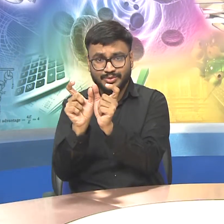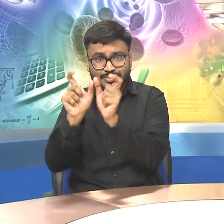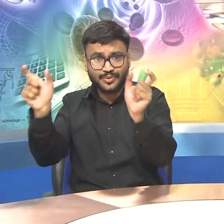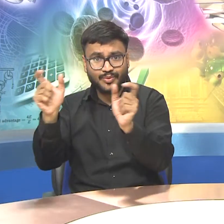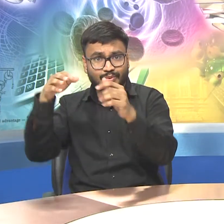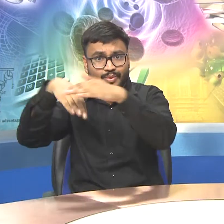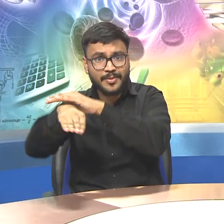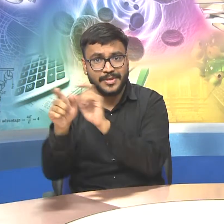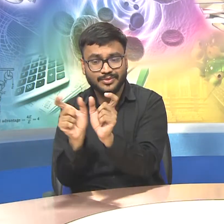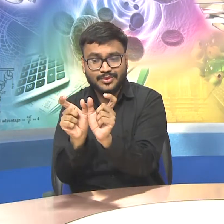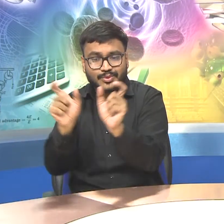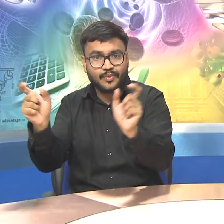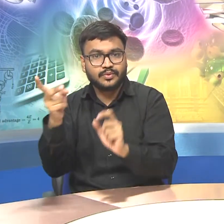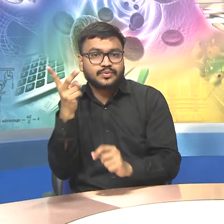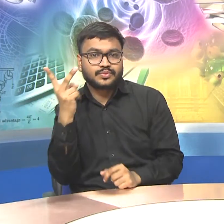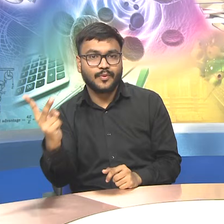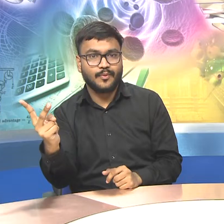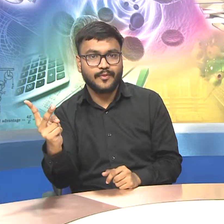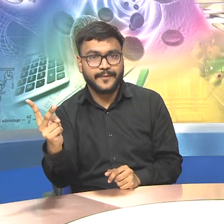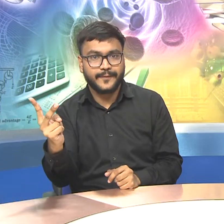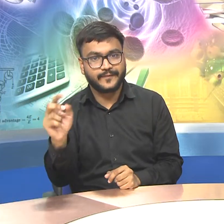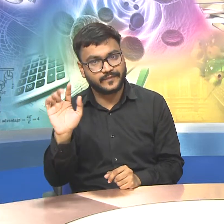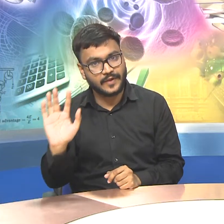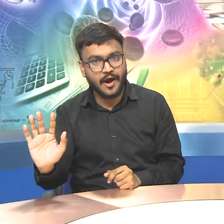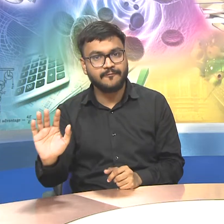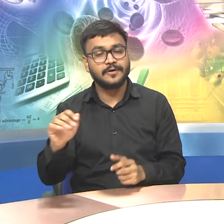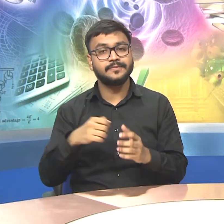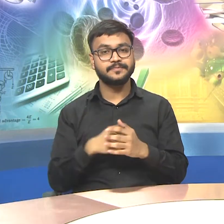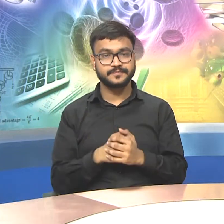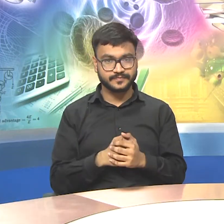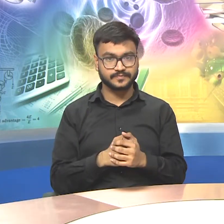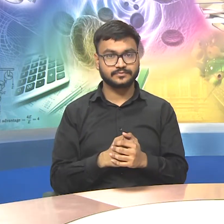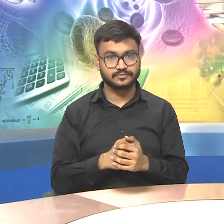but in ISL it has two specific words in it.